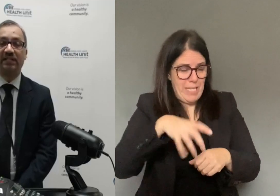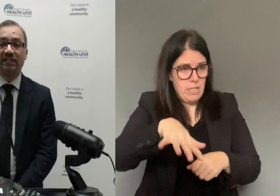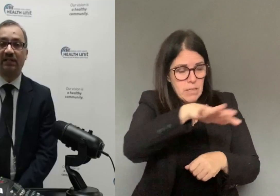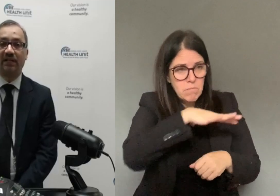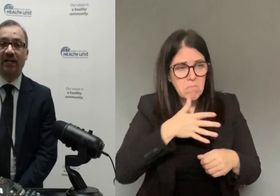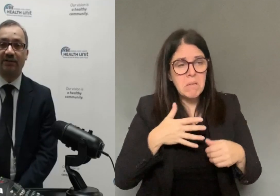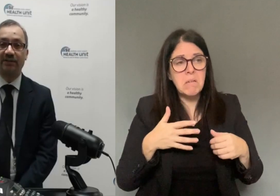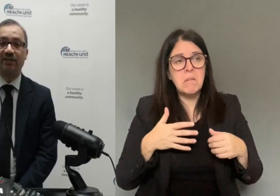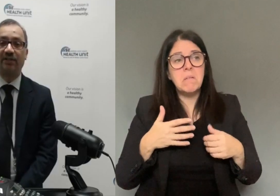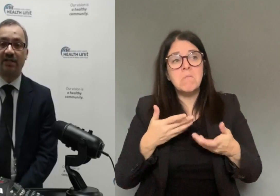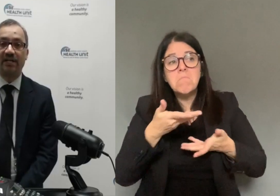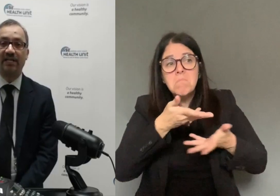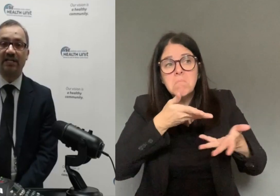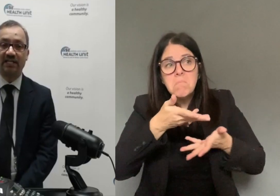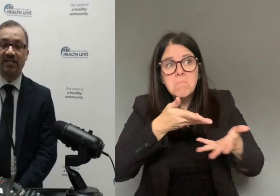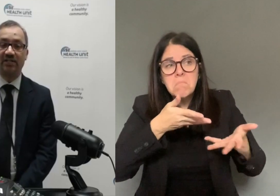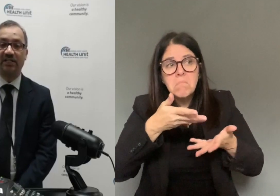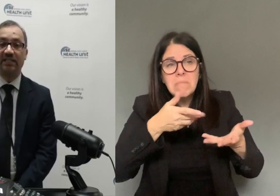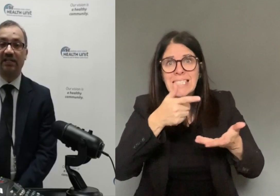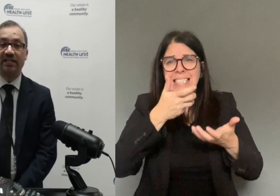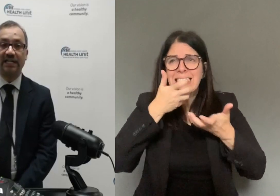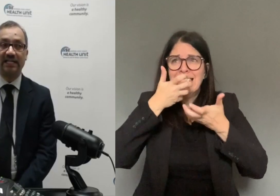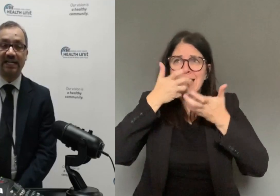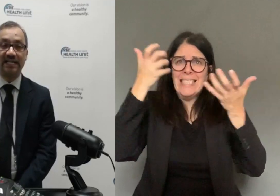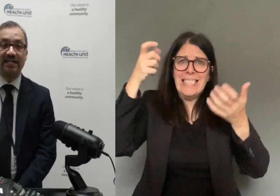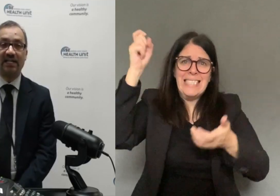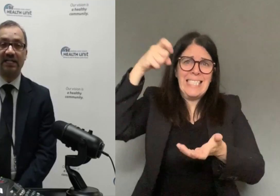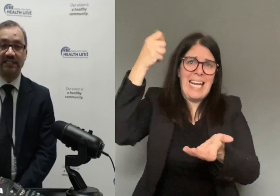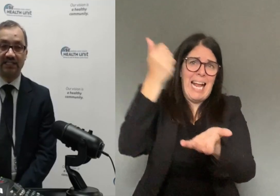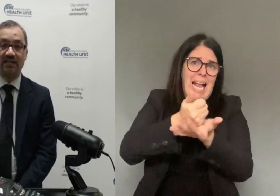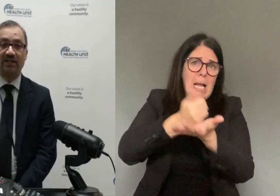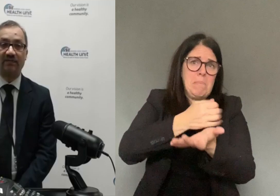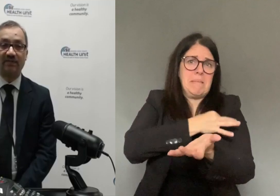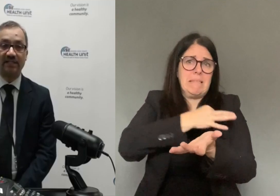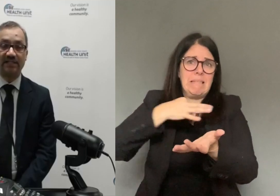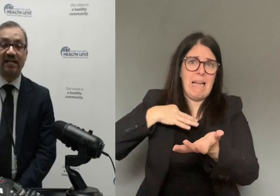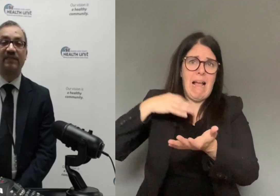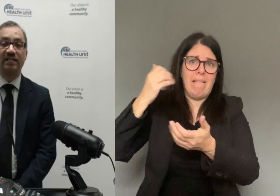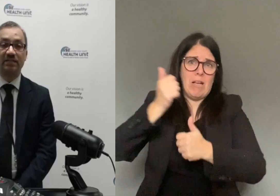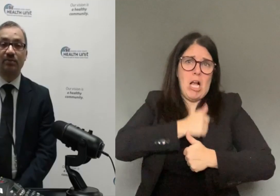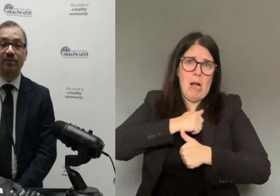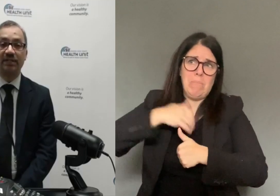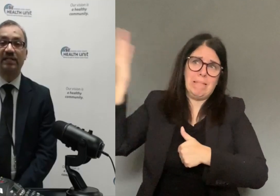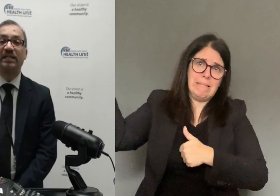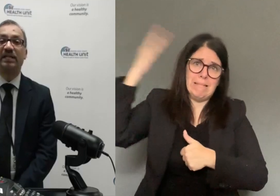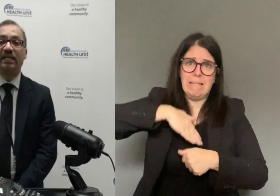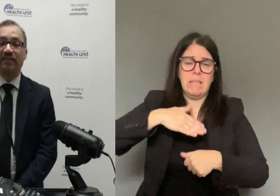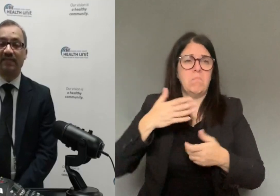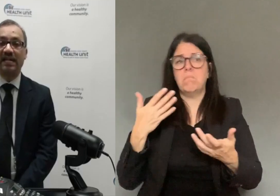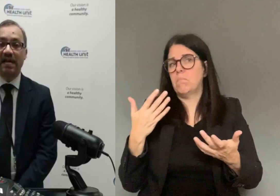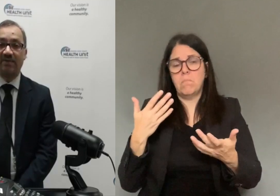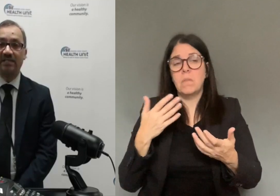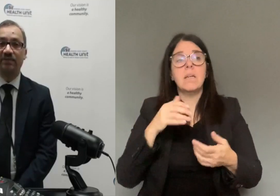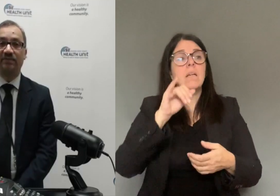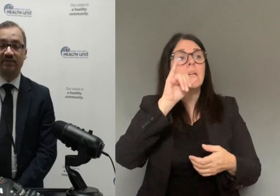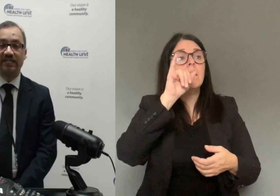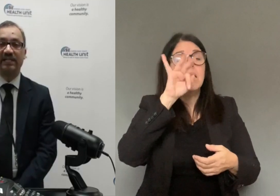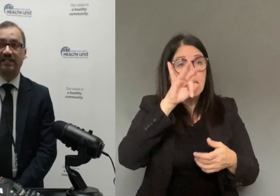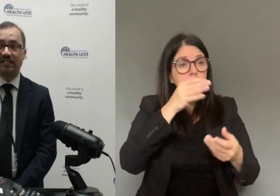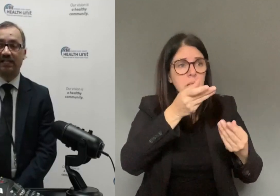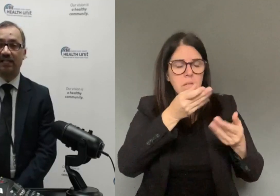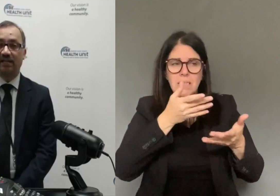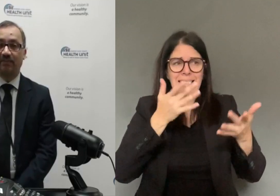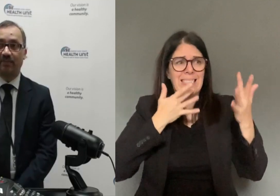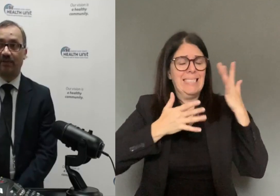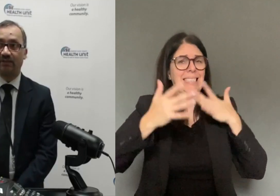haven't heard or got an indication that they're in that dire need of staffing and support. If that happens, we will